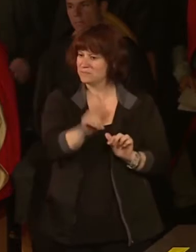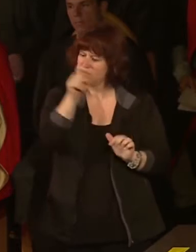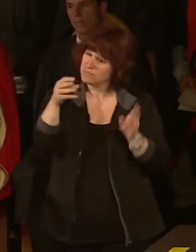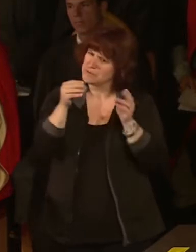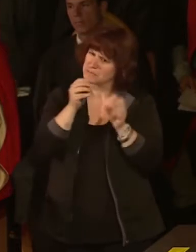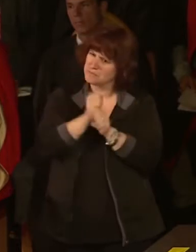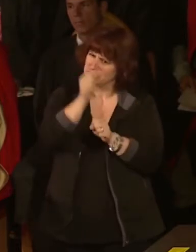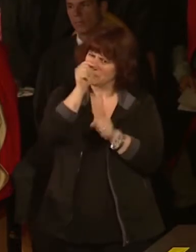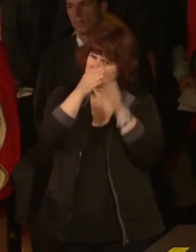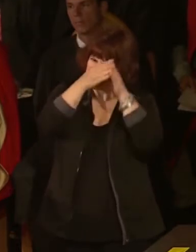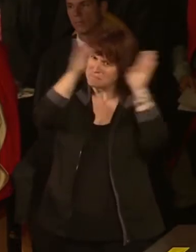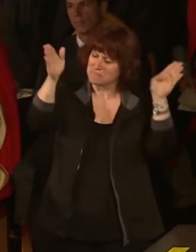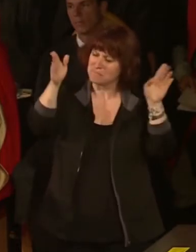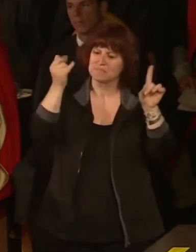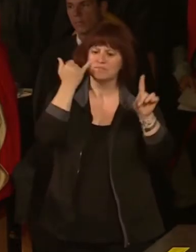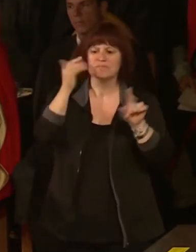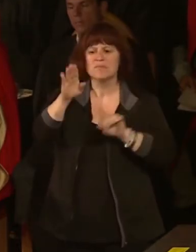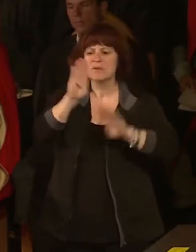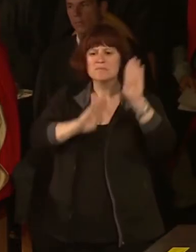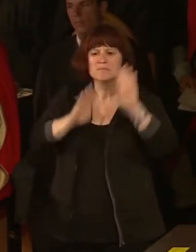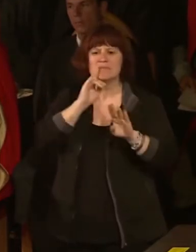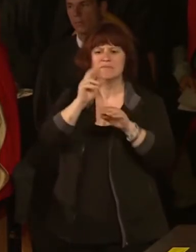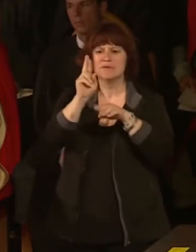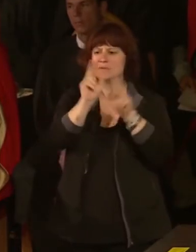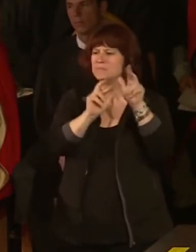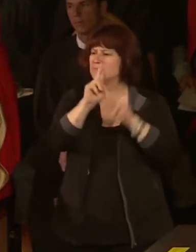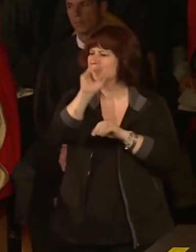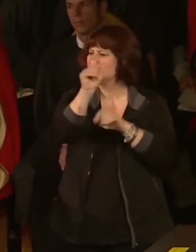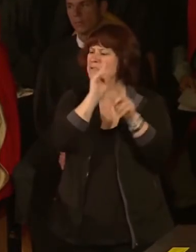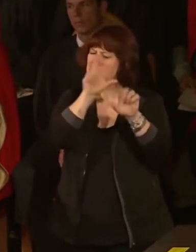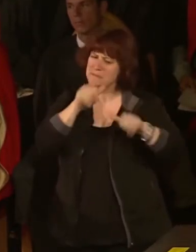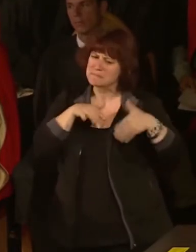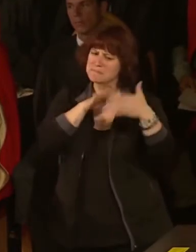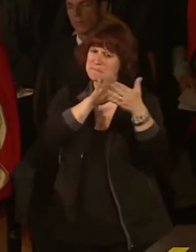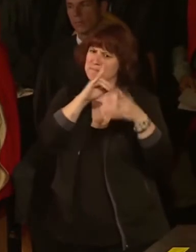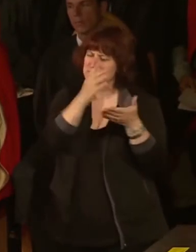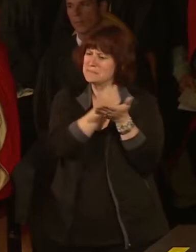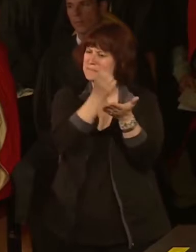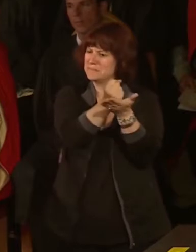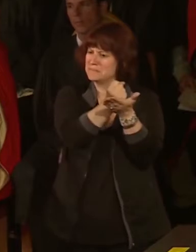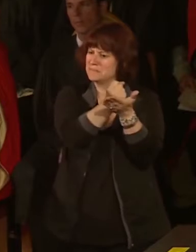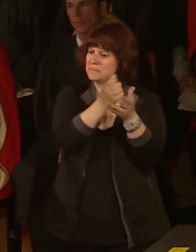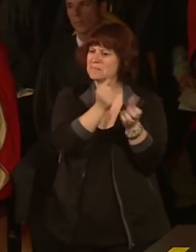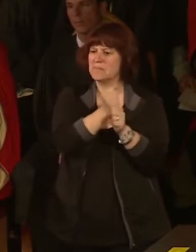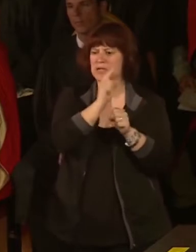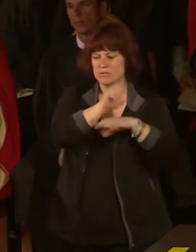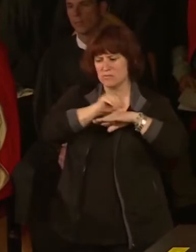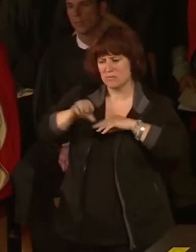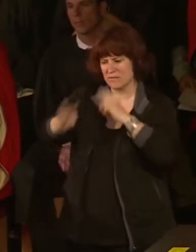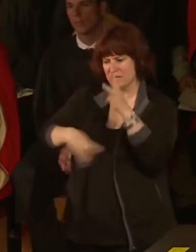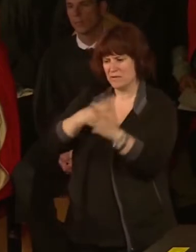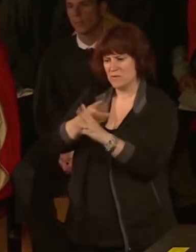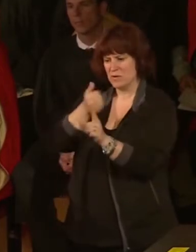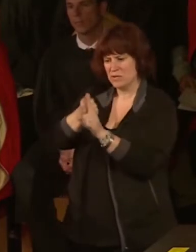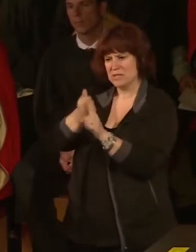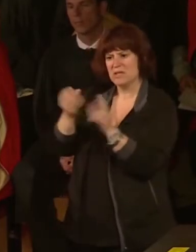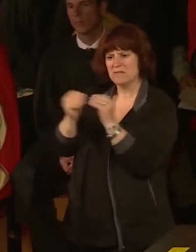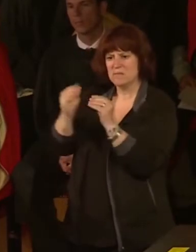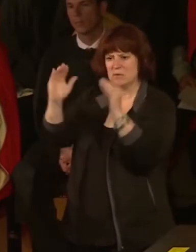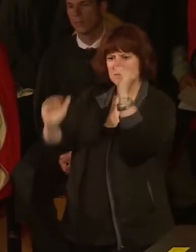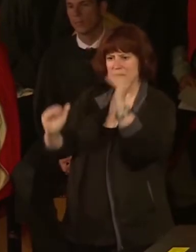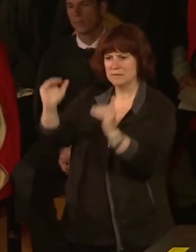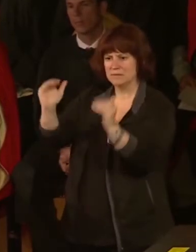move forward. Think of the beleaguered natural world and all that needs to be done to bring the planet and its inhabitants back into